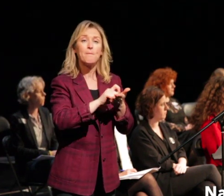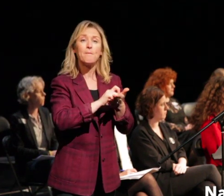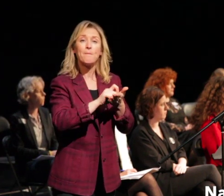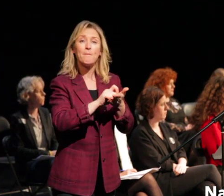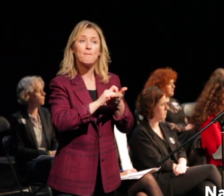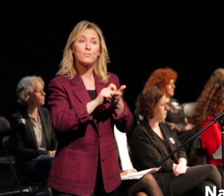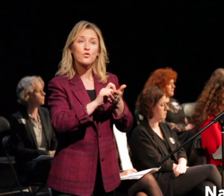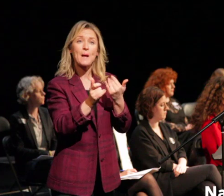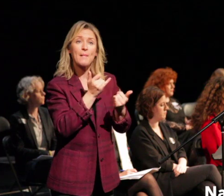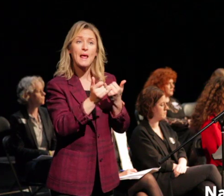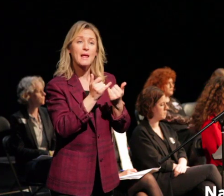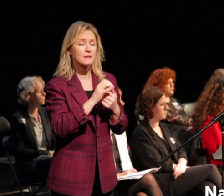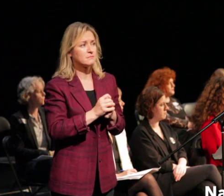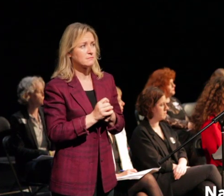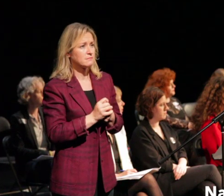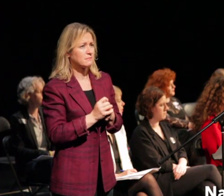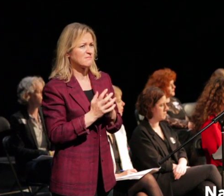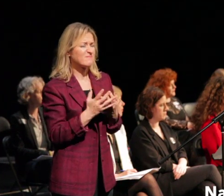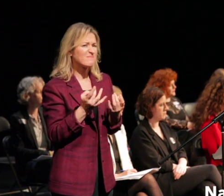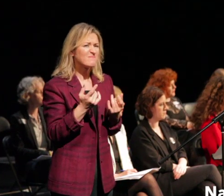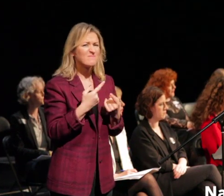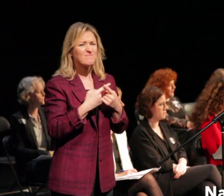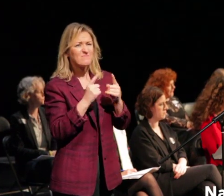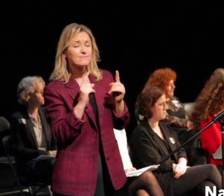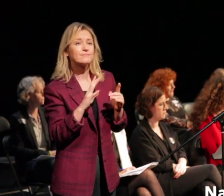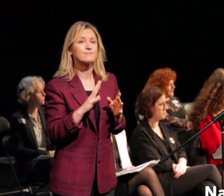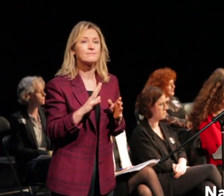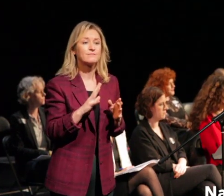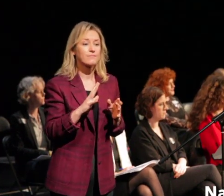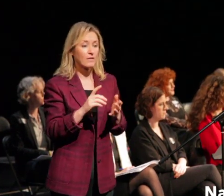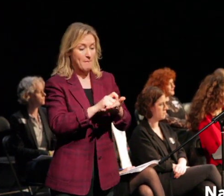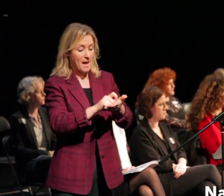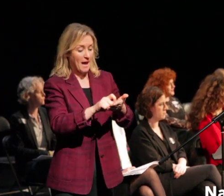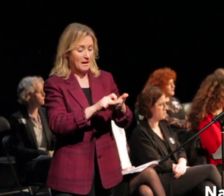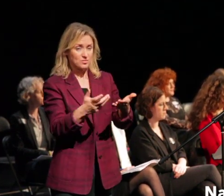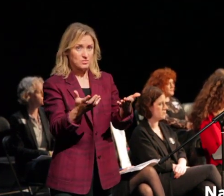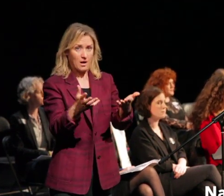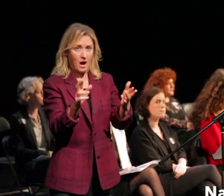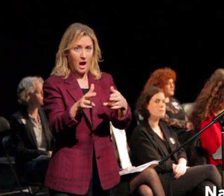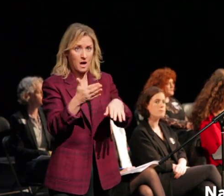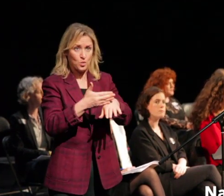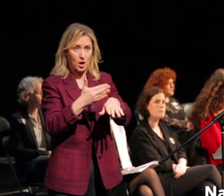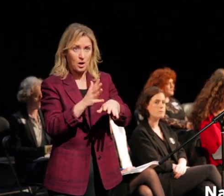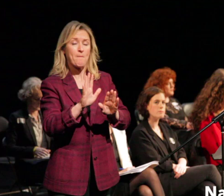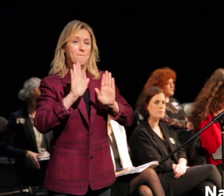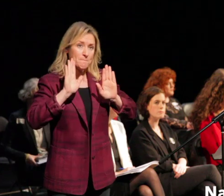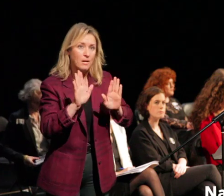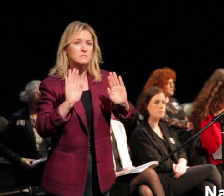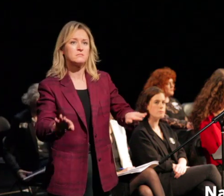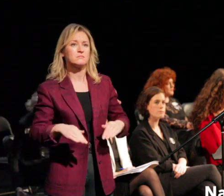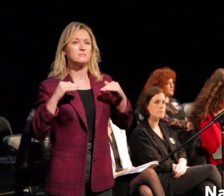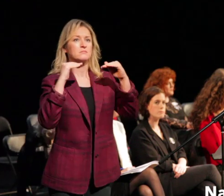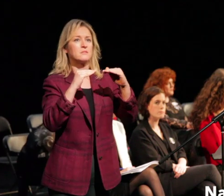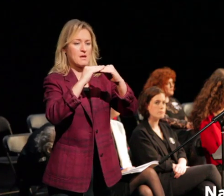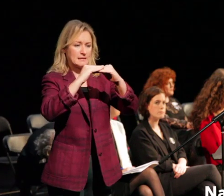playwrights, are in an unusual position. Like other writers, our work cannot exist solely on the page. Plays live and breathe in performance,